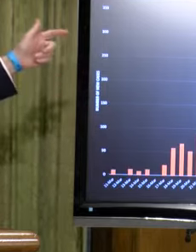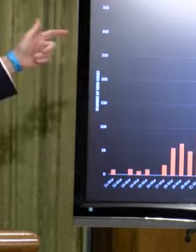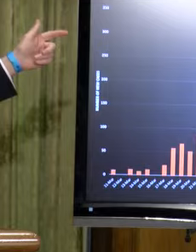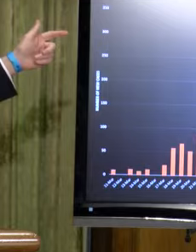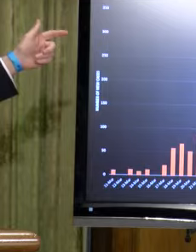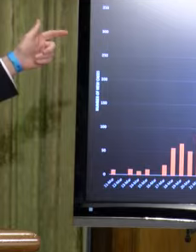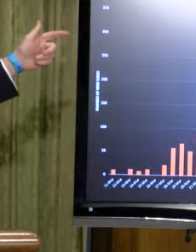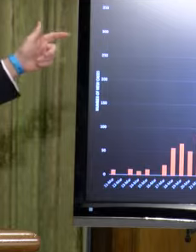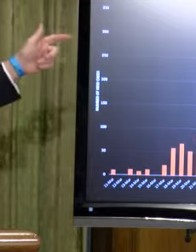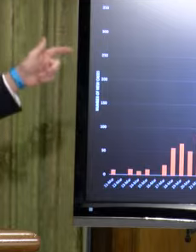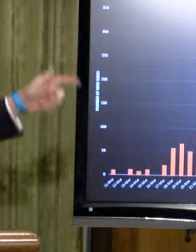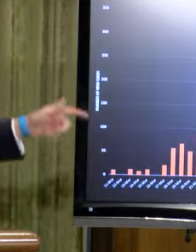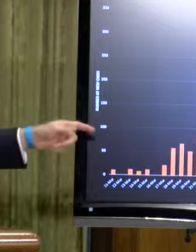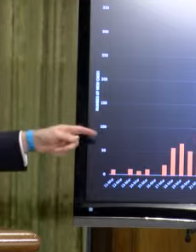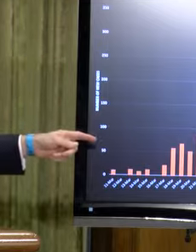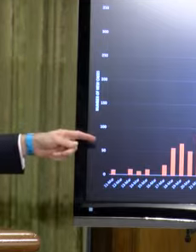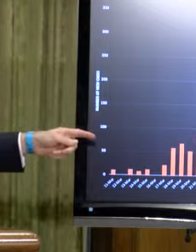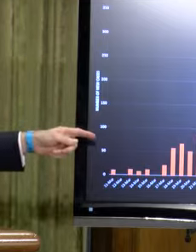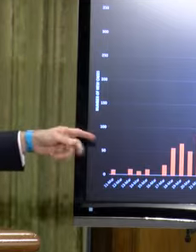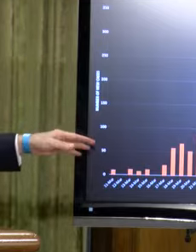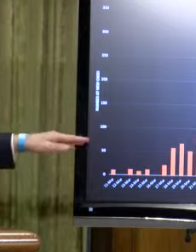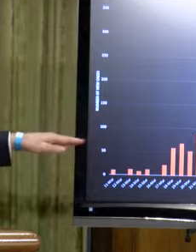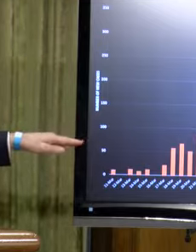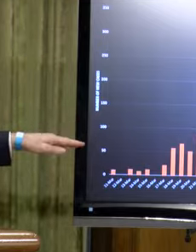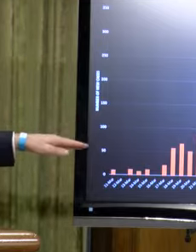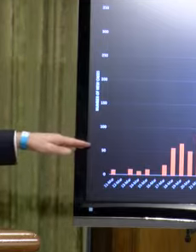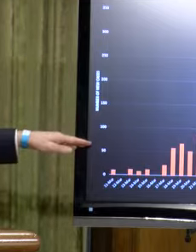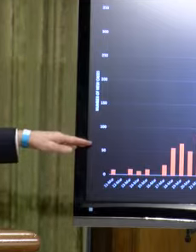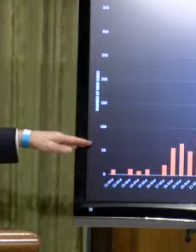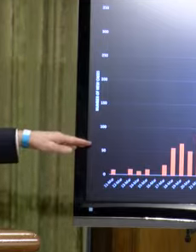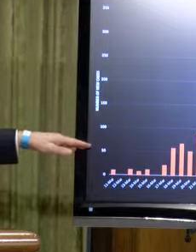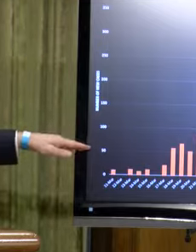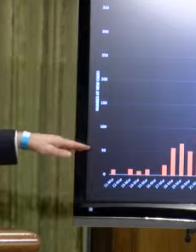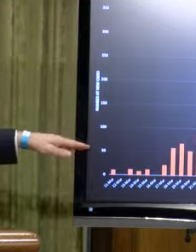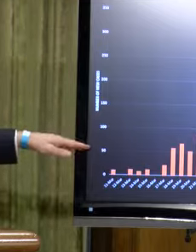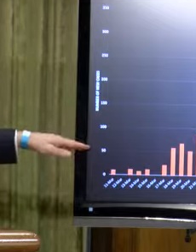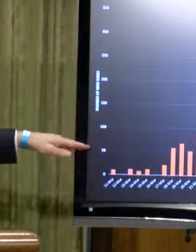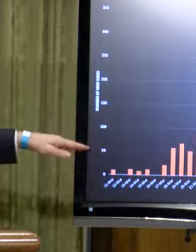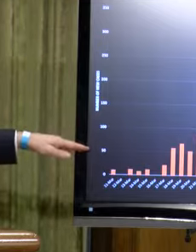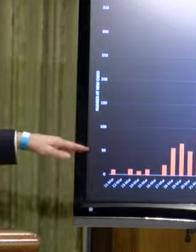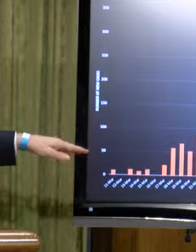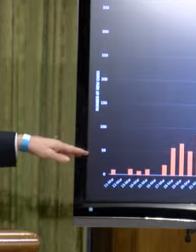over 300 cases that day. Today we're down to the